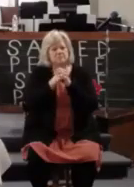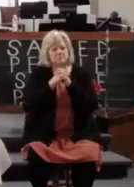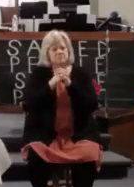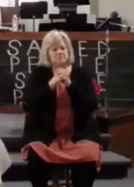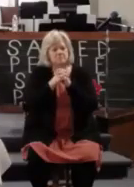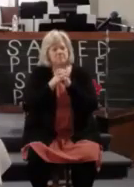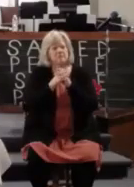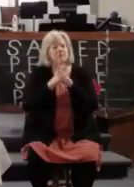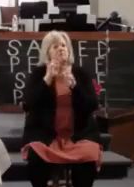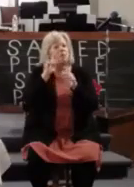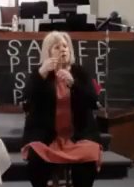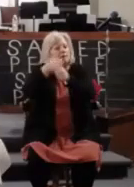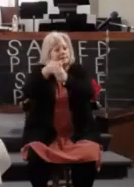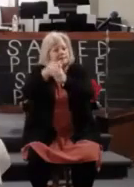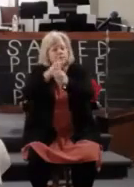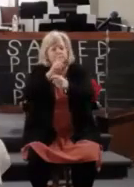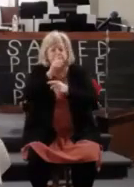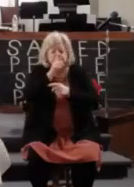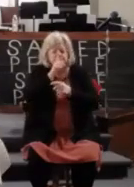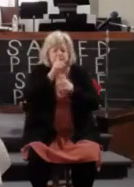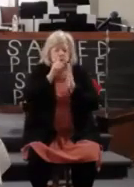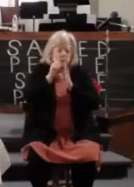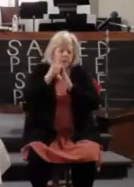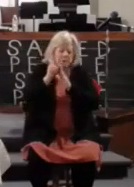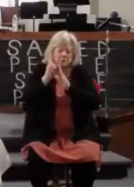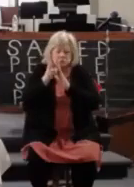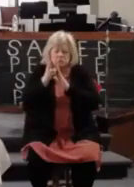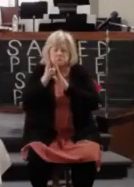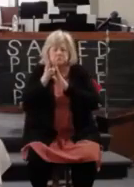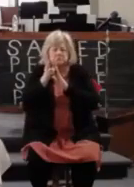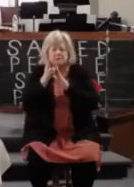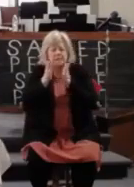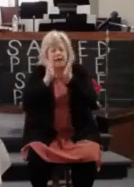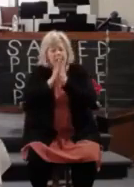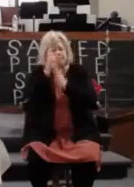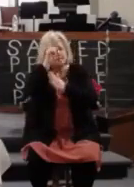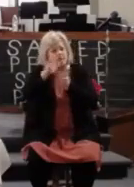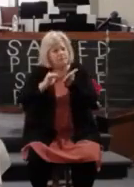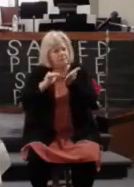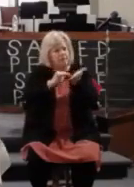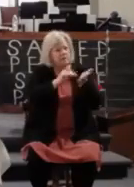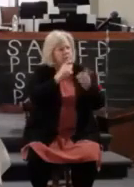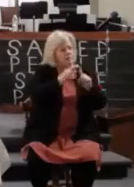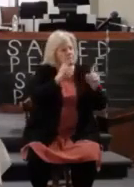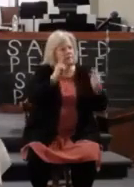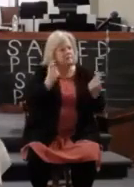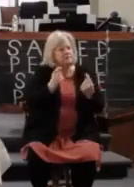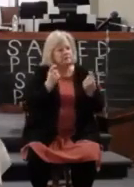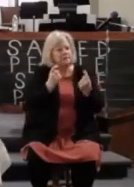seek forgiveness for whatever sins are in your life, and I will close in prayer in a minute here.